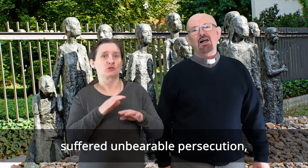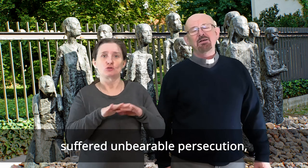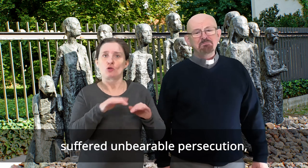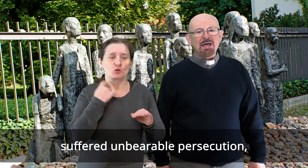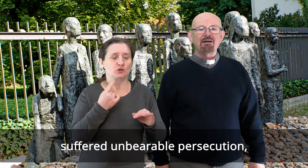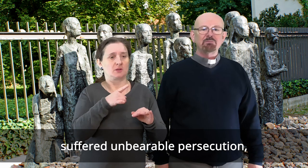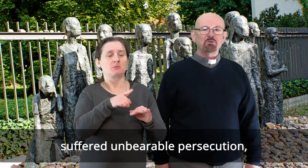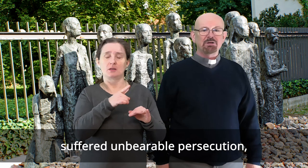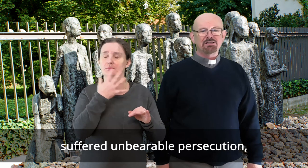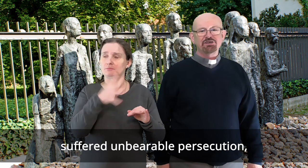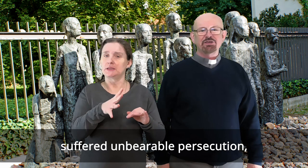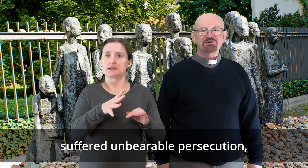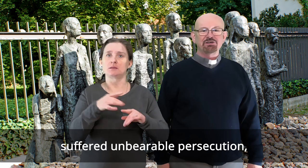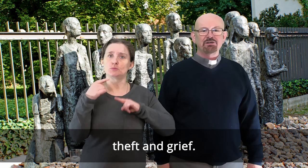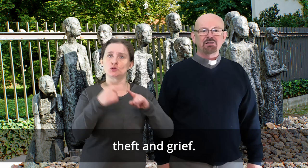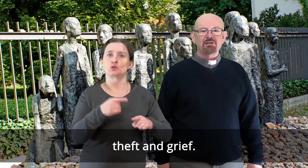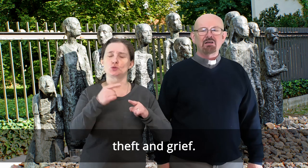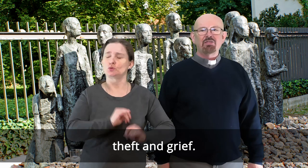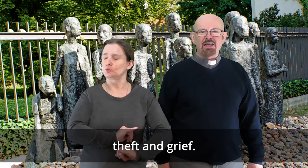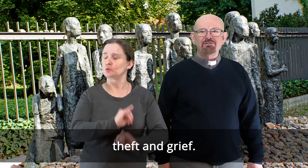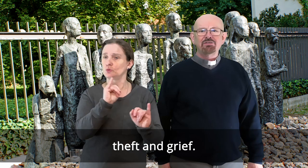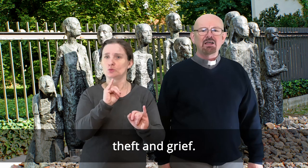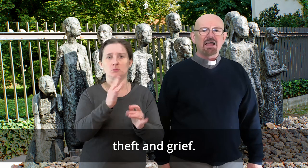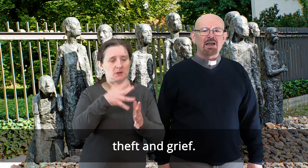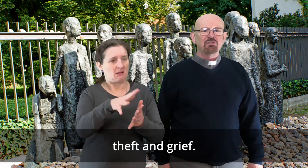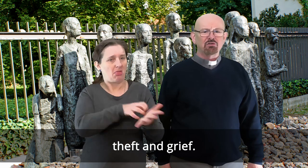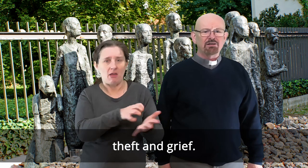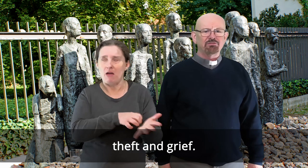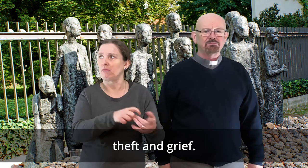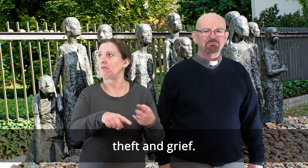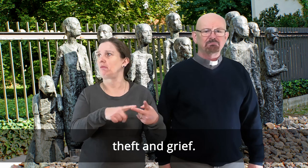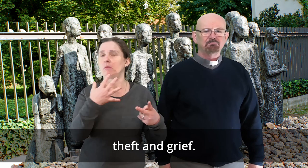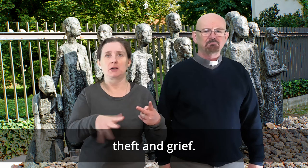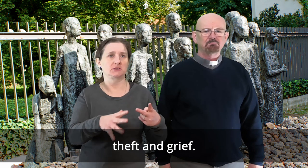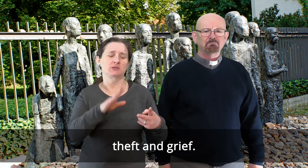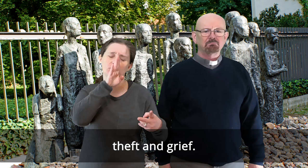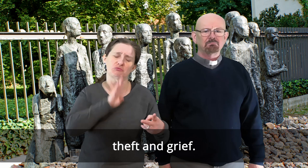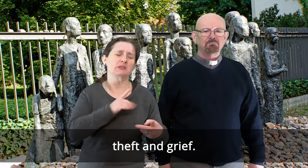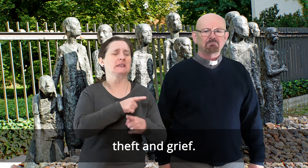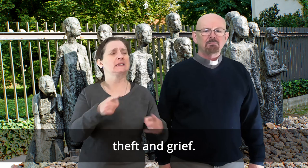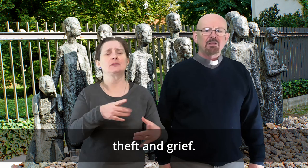suffered unbearable persecution, theft and grief.